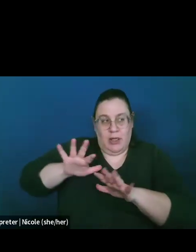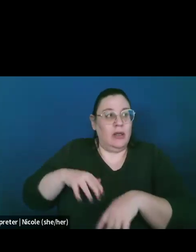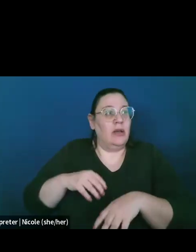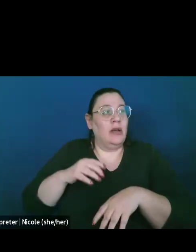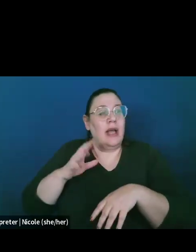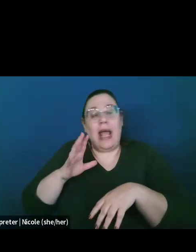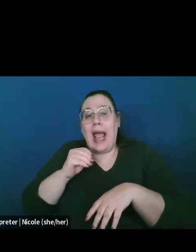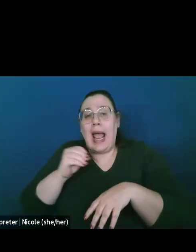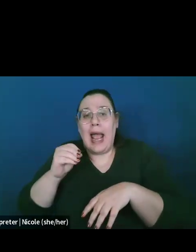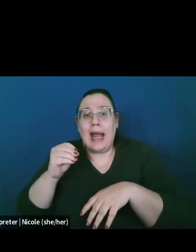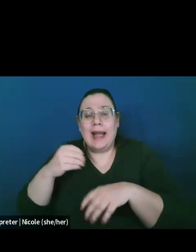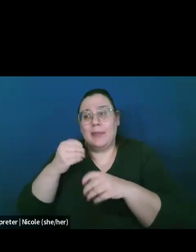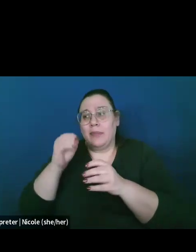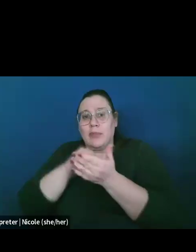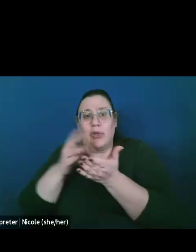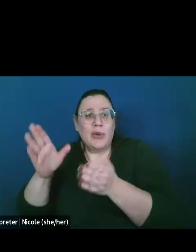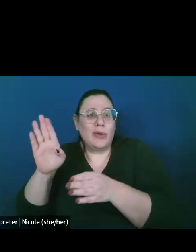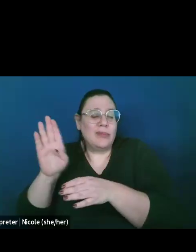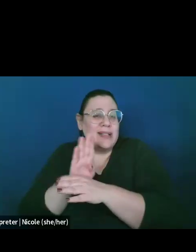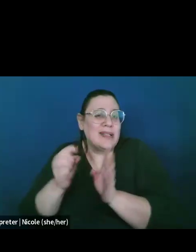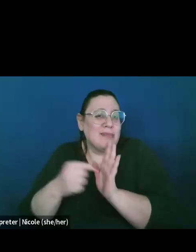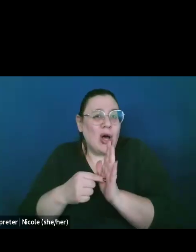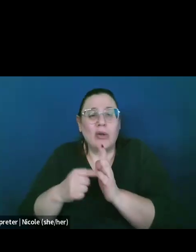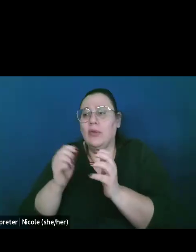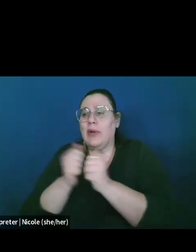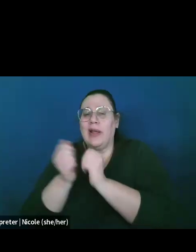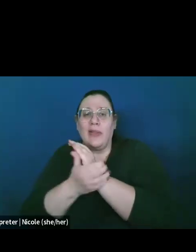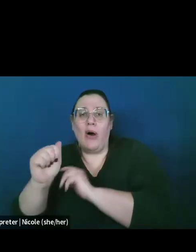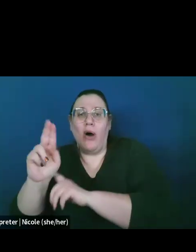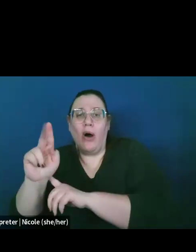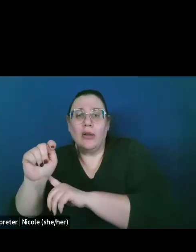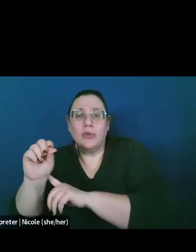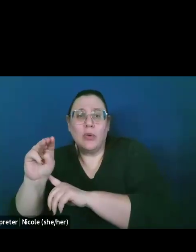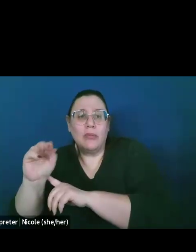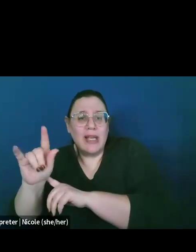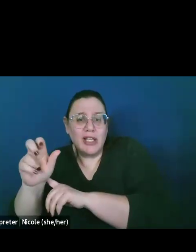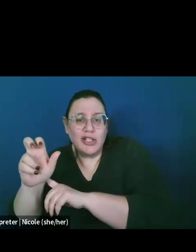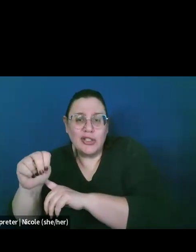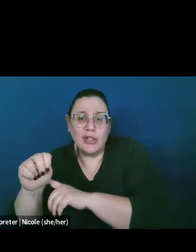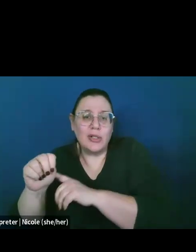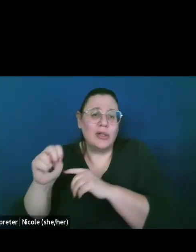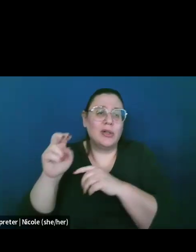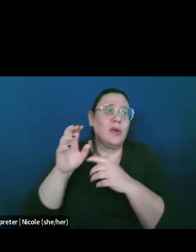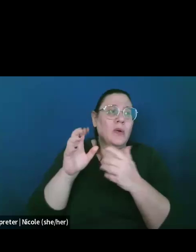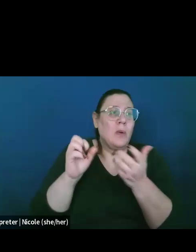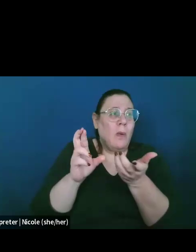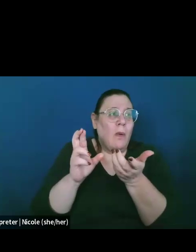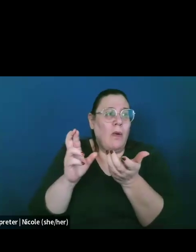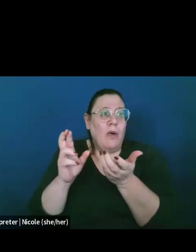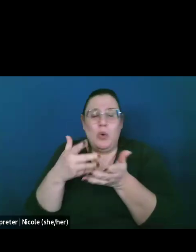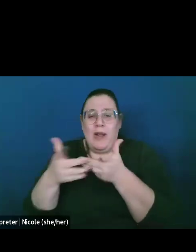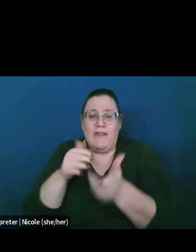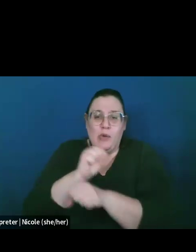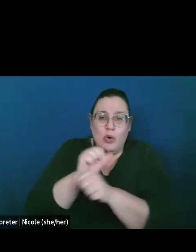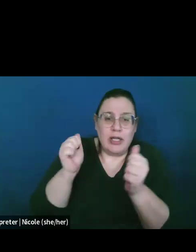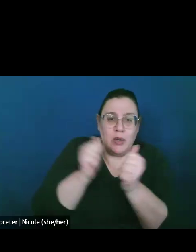business model that include automation, accommodation, and anything that else that helps you or whoever you're working with.